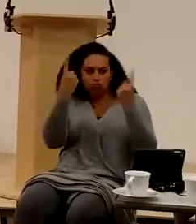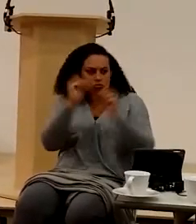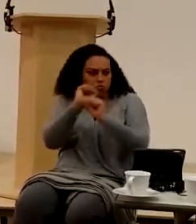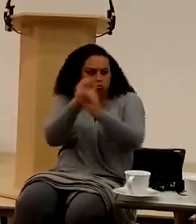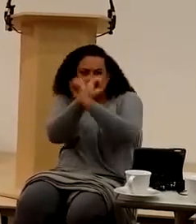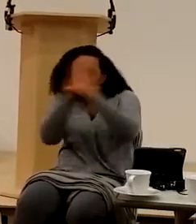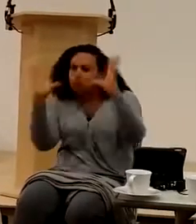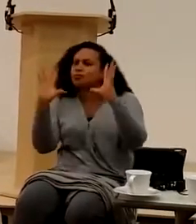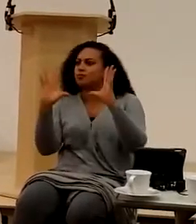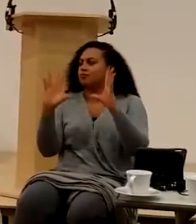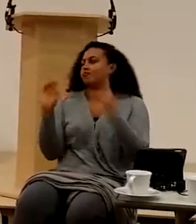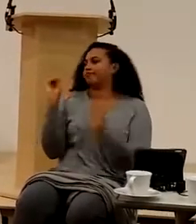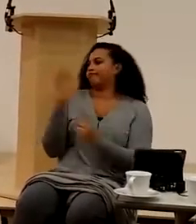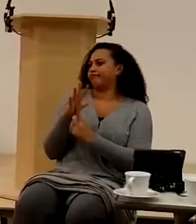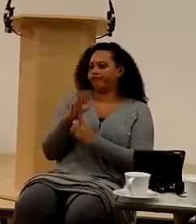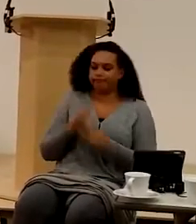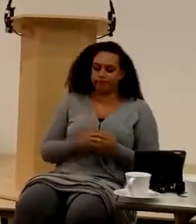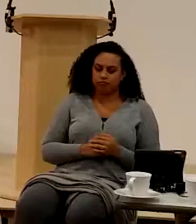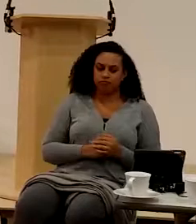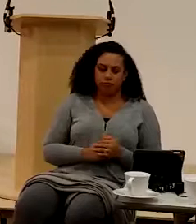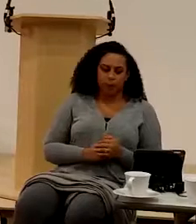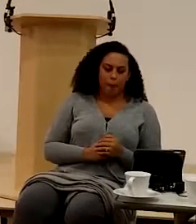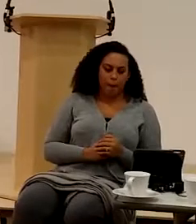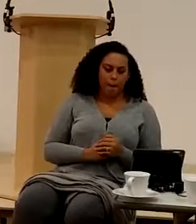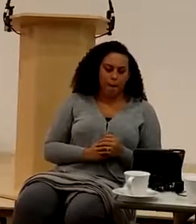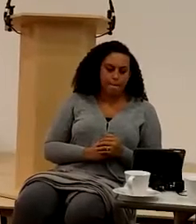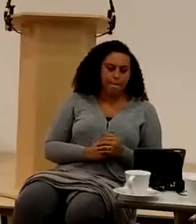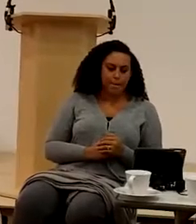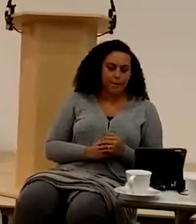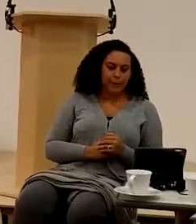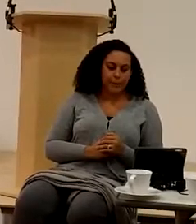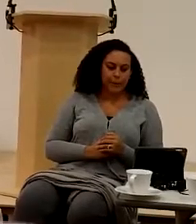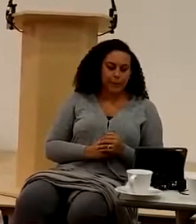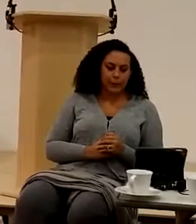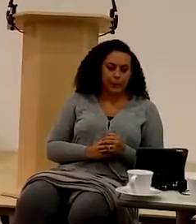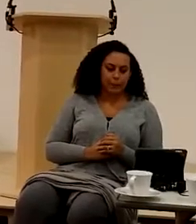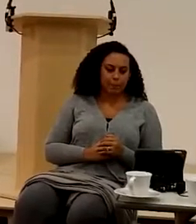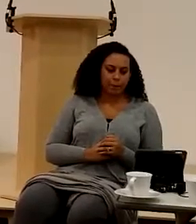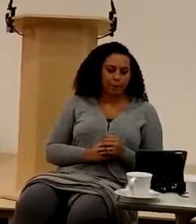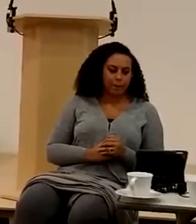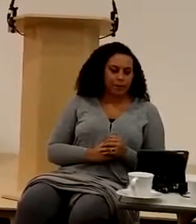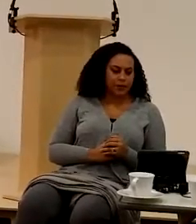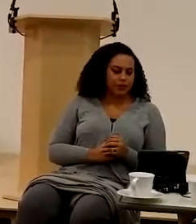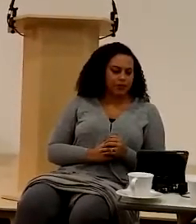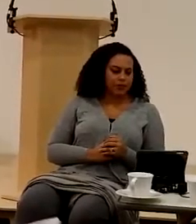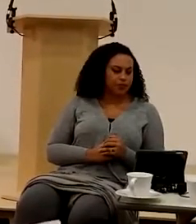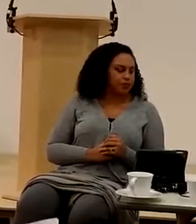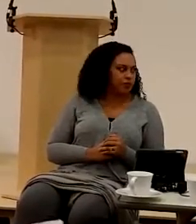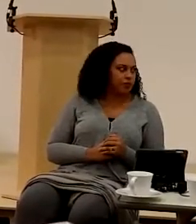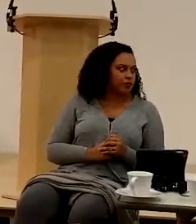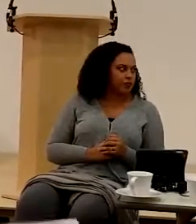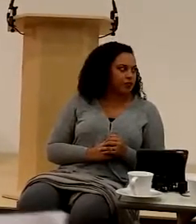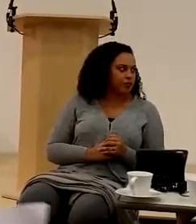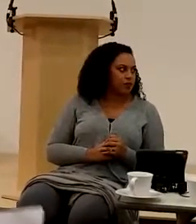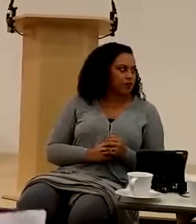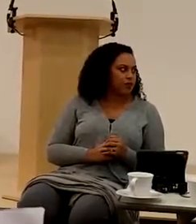understanding that social approach, because she got